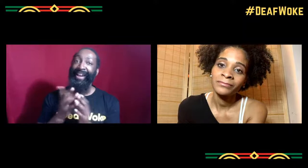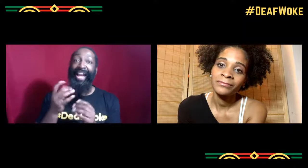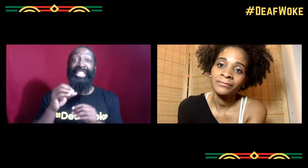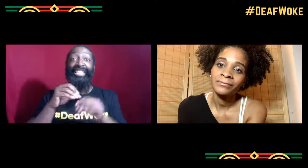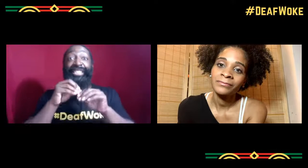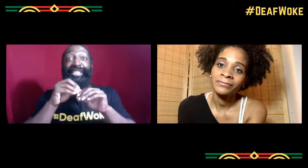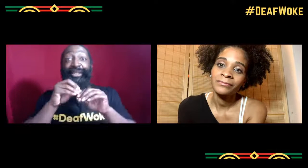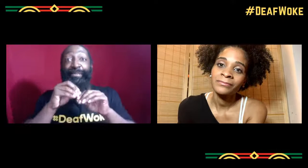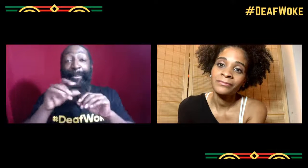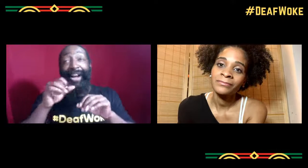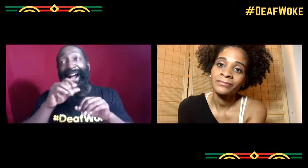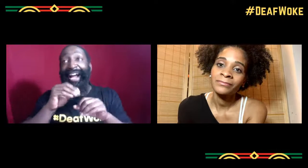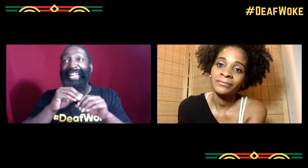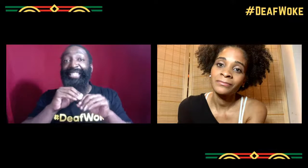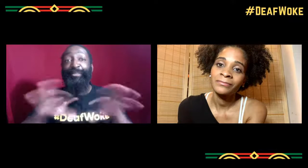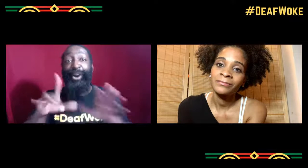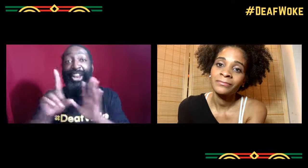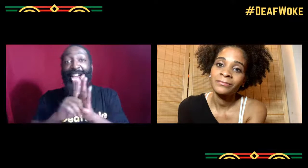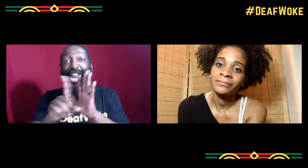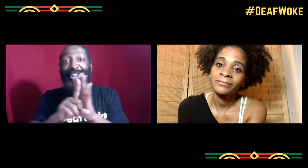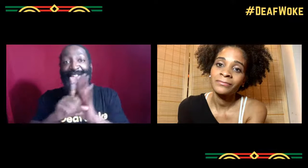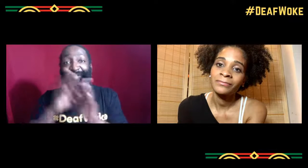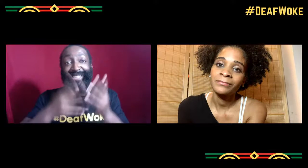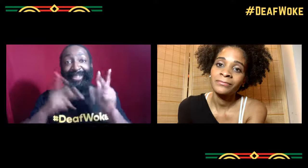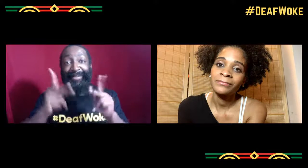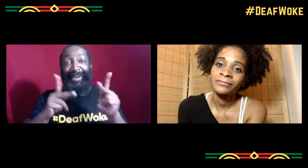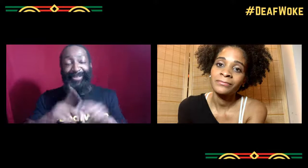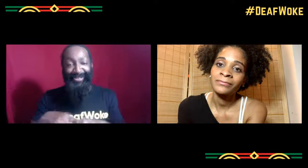walking the steps of his father.